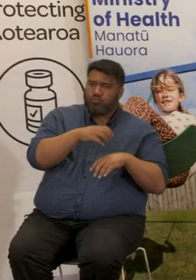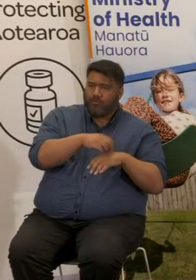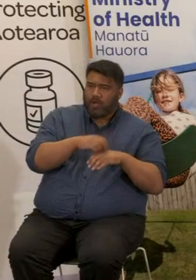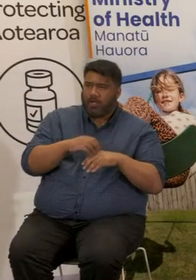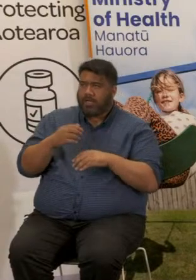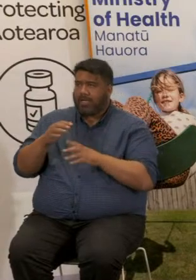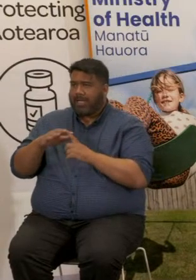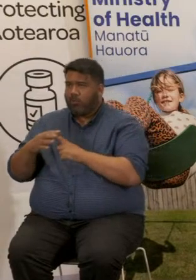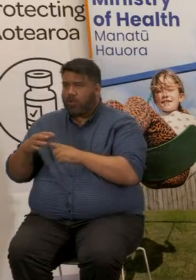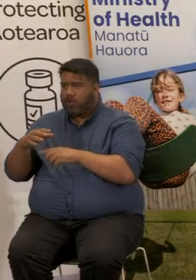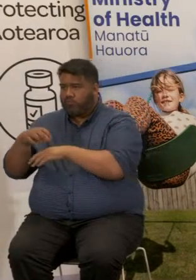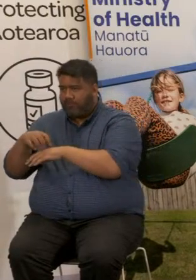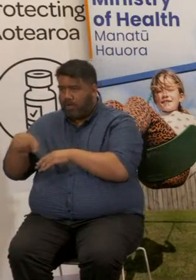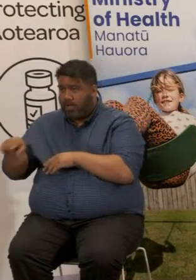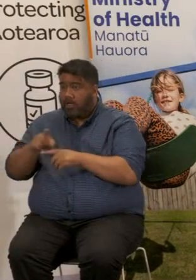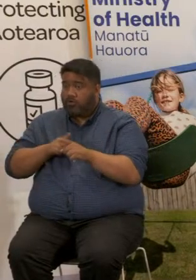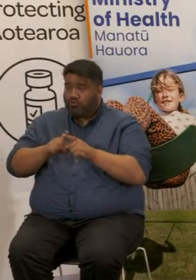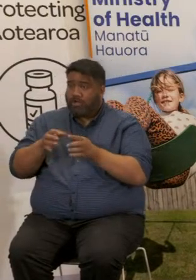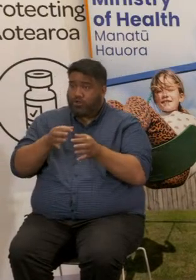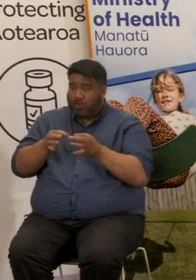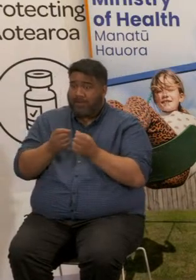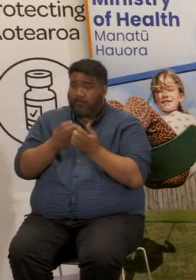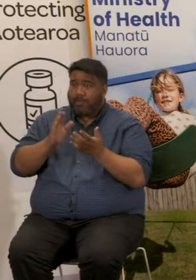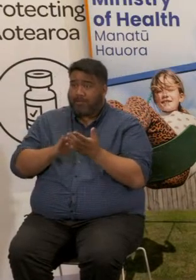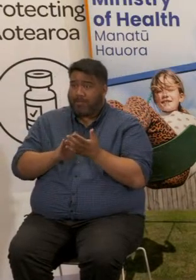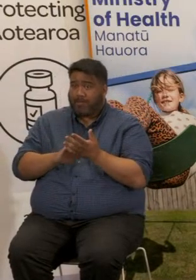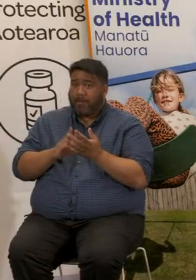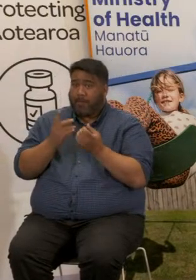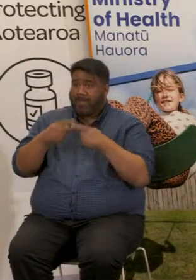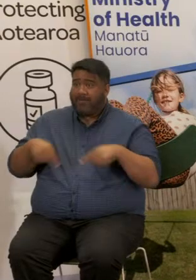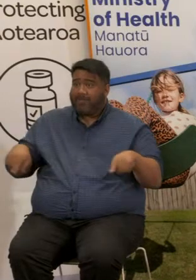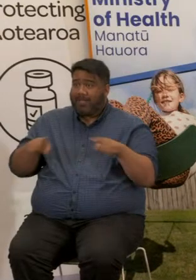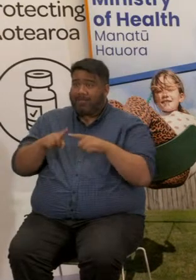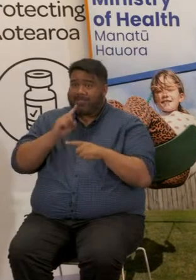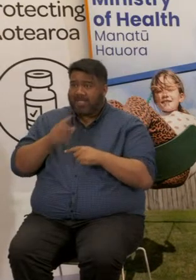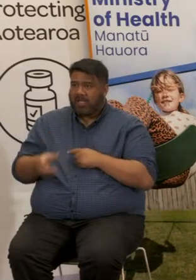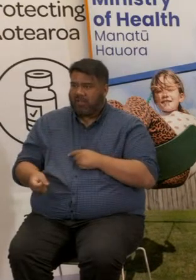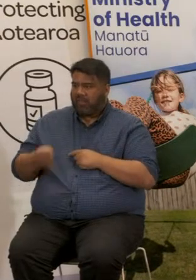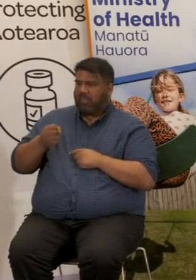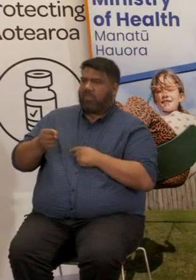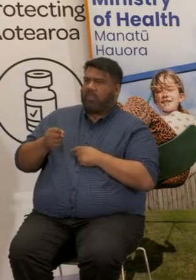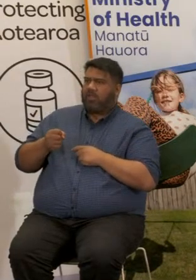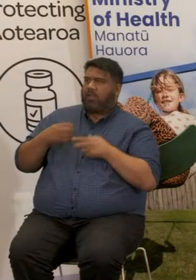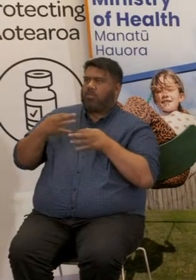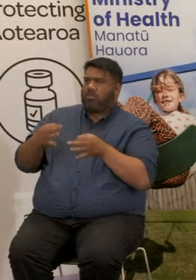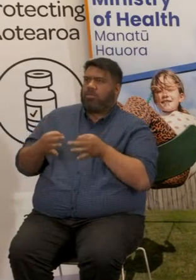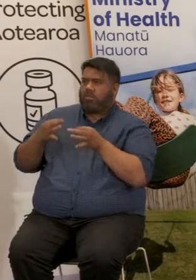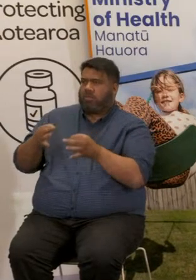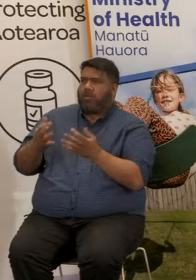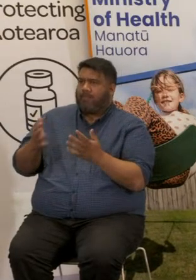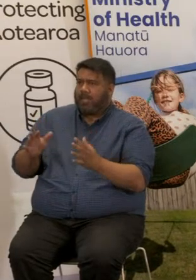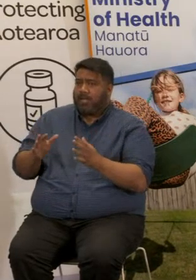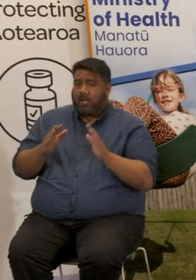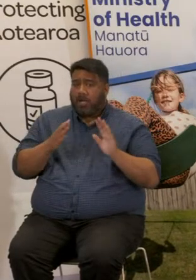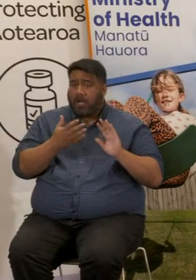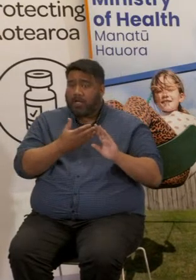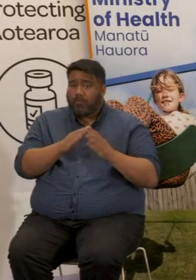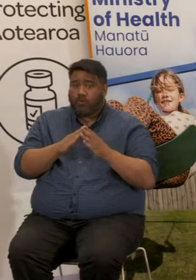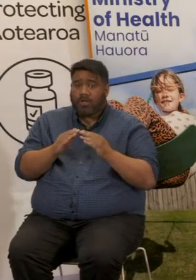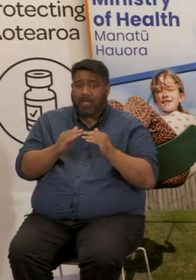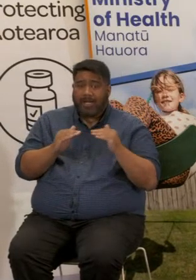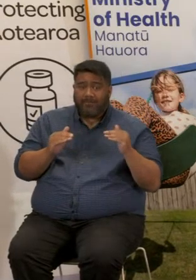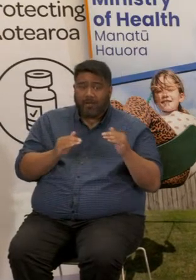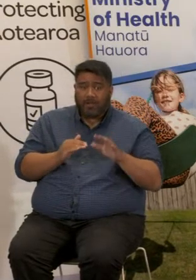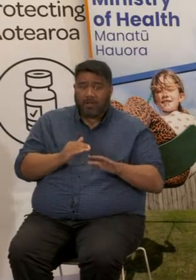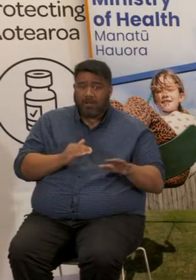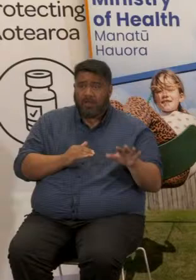for months and they've been held back many Oakland, but apparently Kawerau and so. Community level things and stuff are